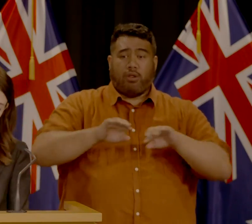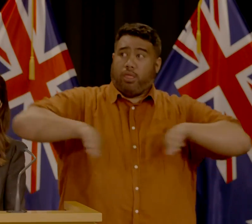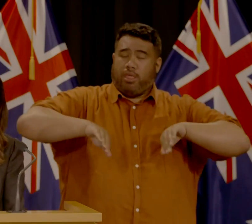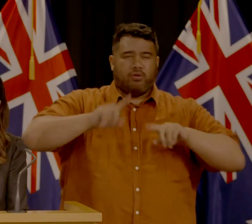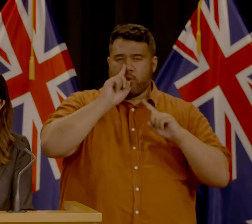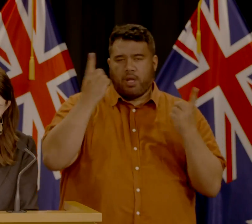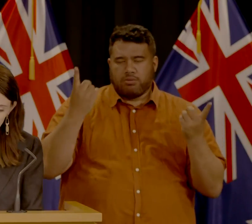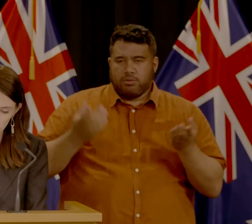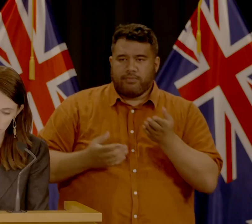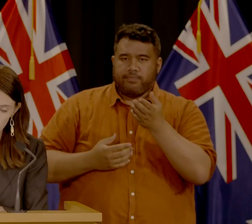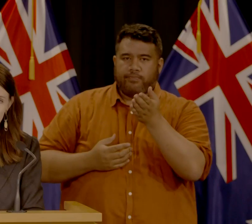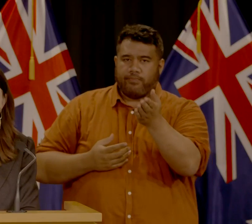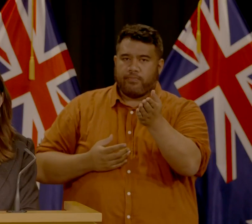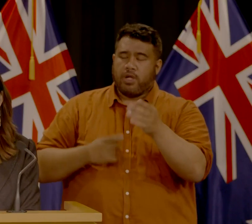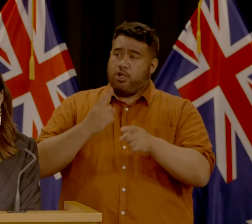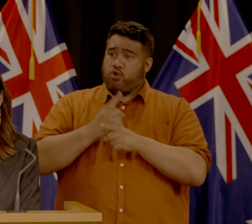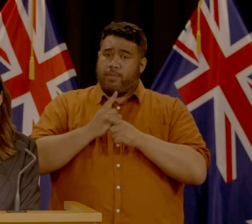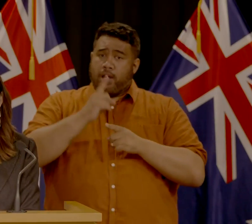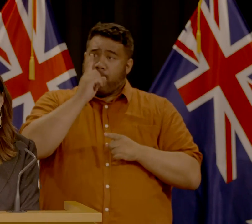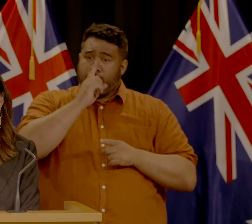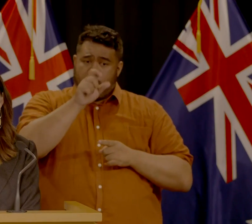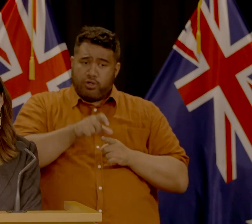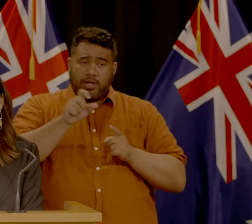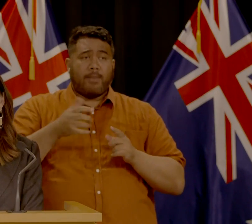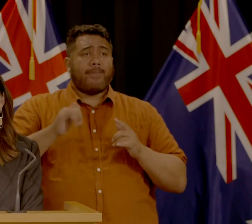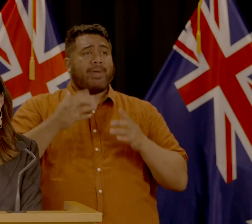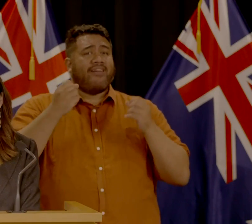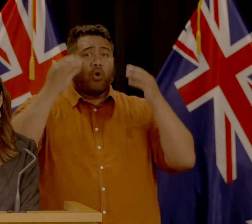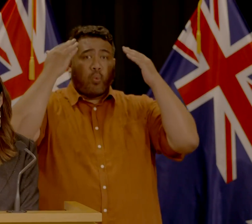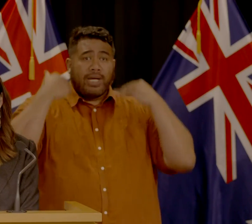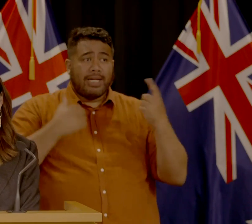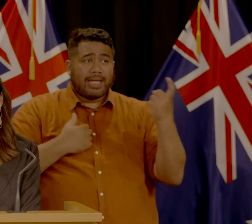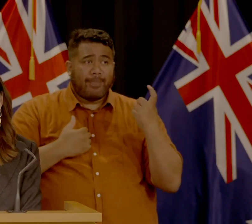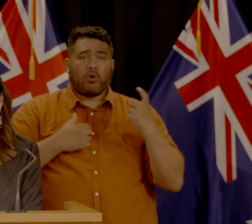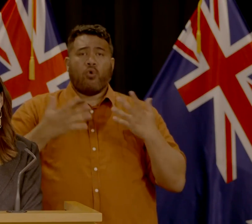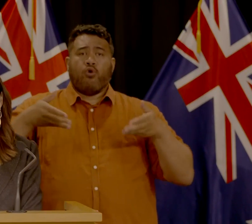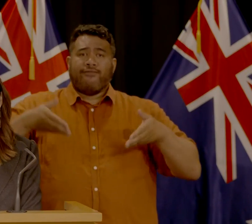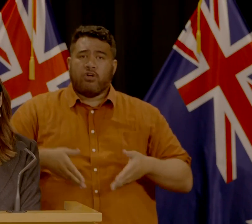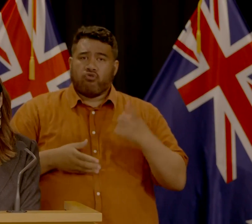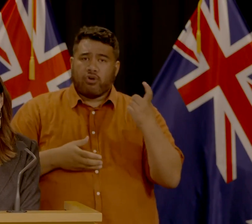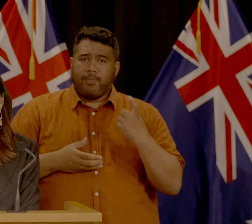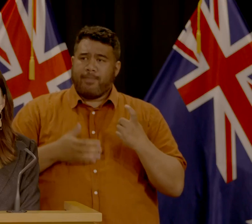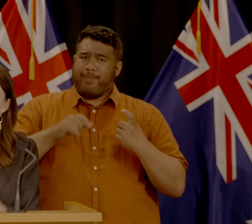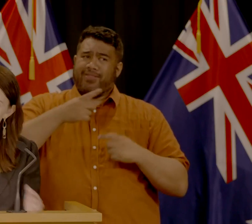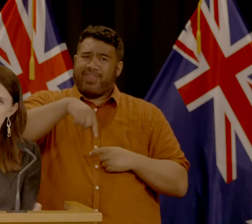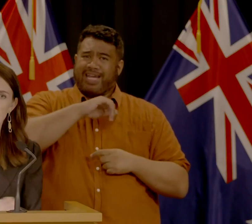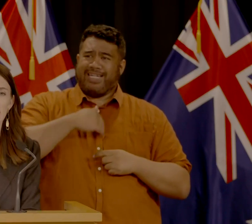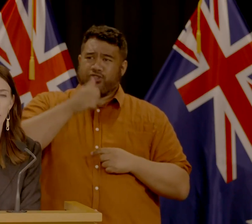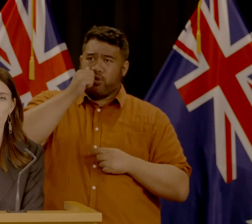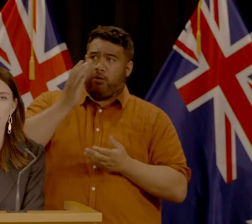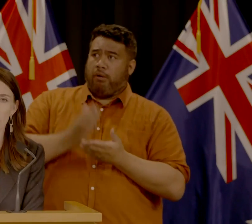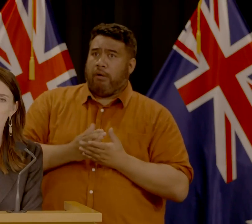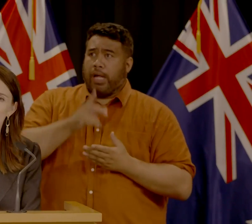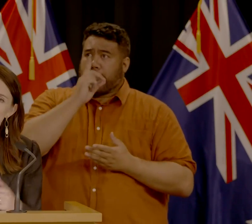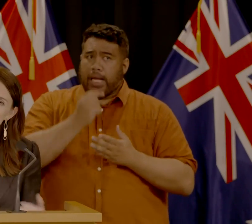What about the people who are planning weddings or perhaps have an upcoming funeral, things like that? Don't they need some certainty? And that is exactly